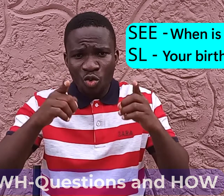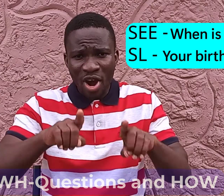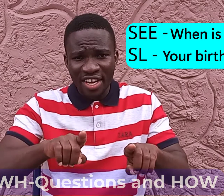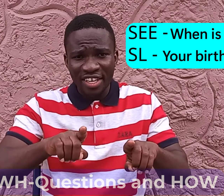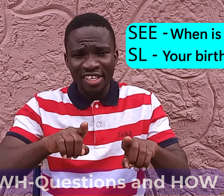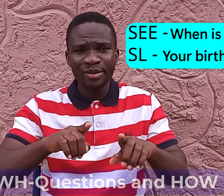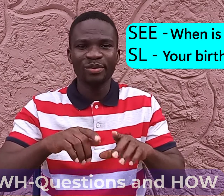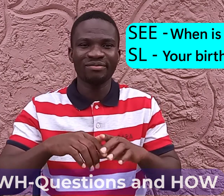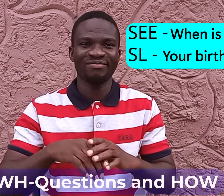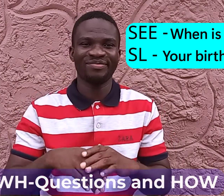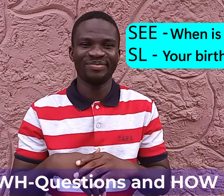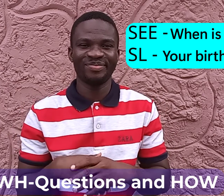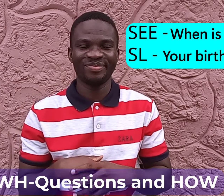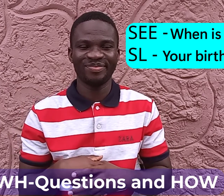When?